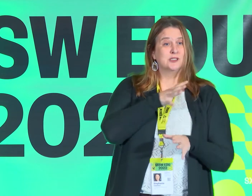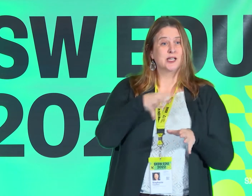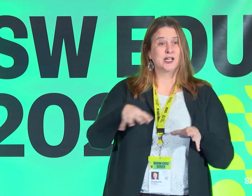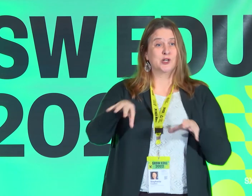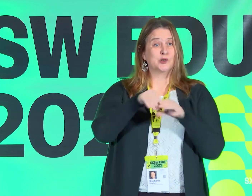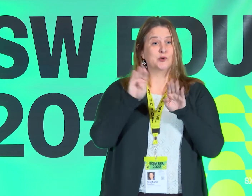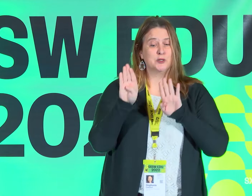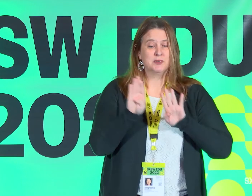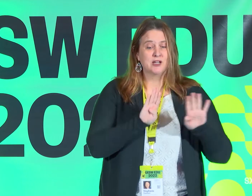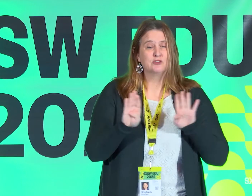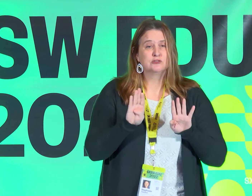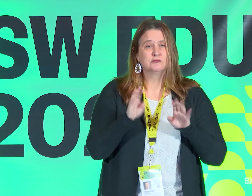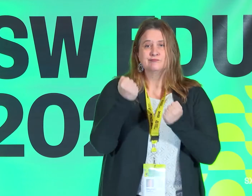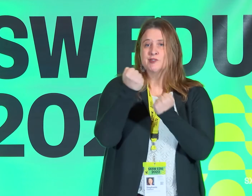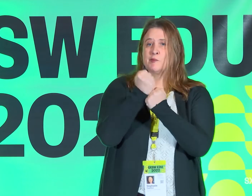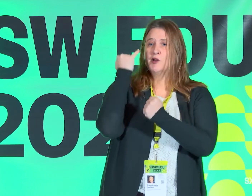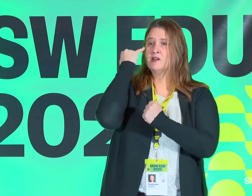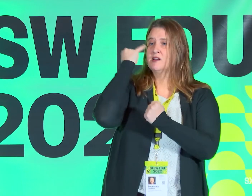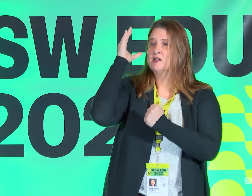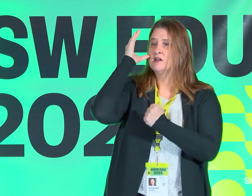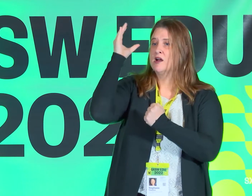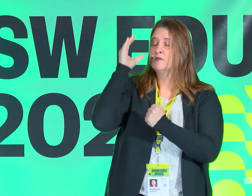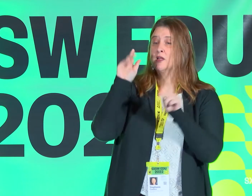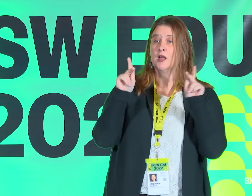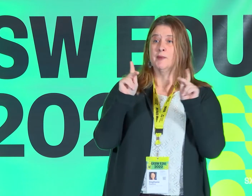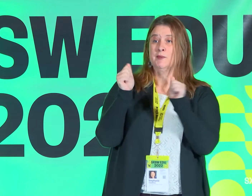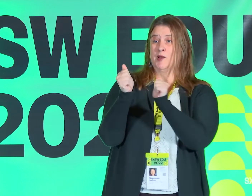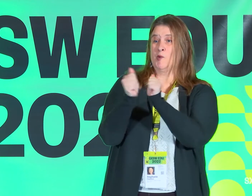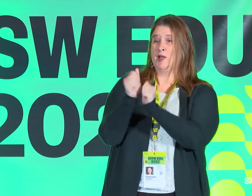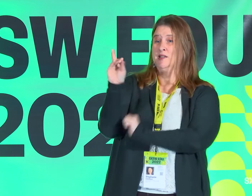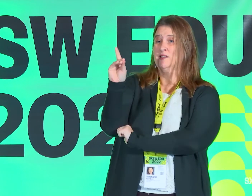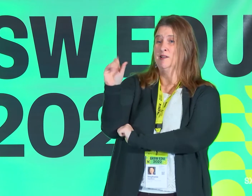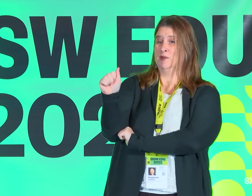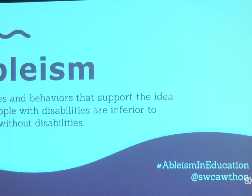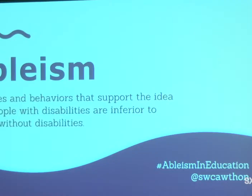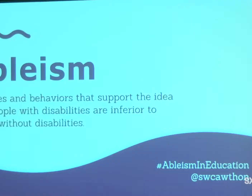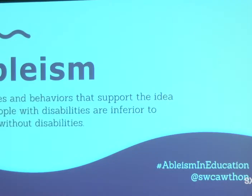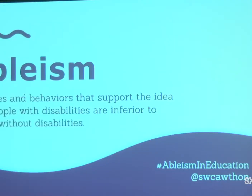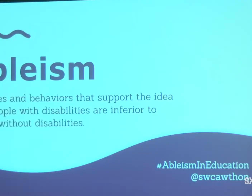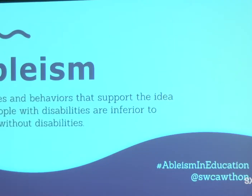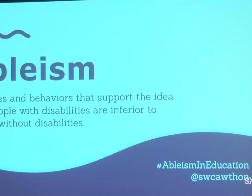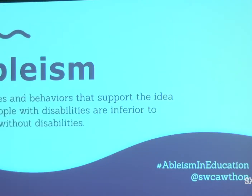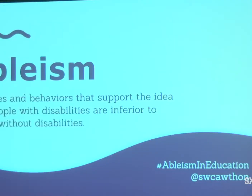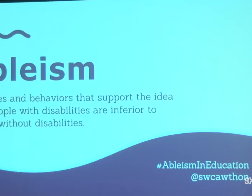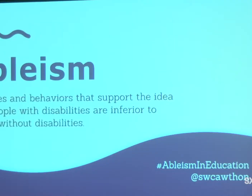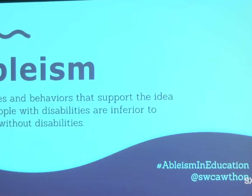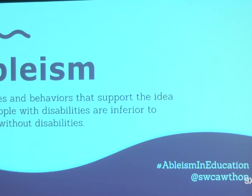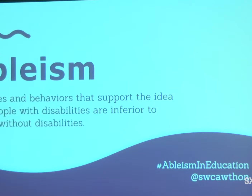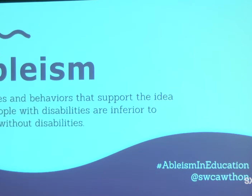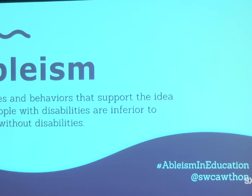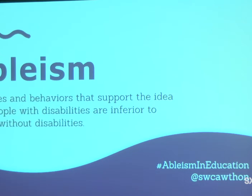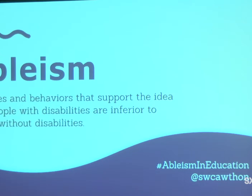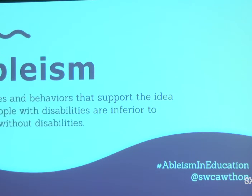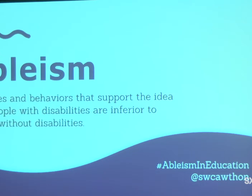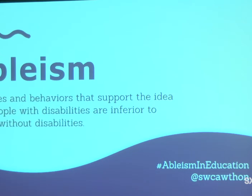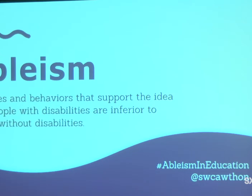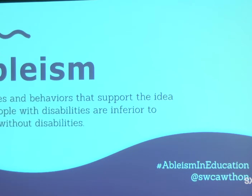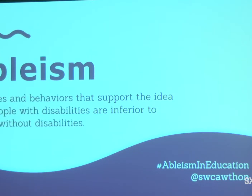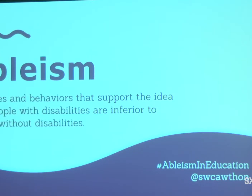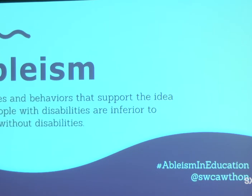This includes attitudes, behaviors, and any idea or concept that supports the idea of people with disabilities who are less